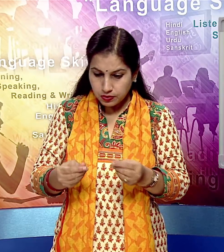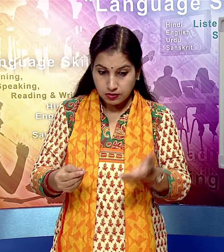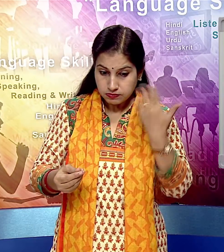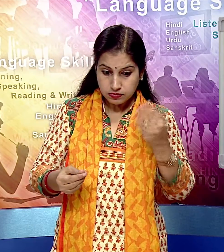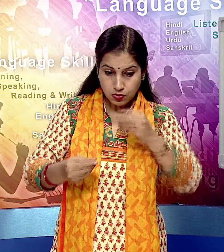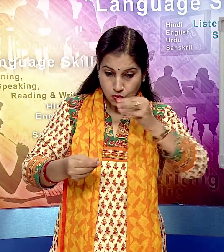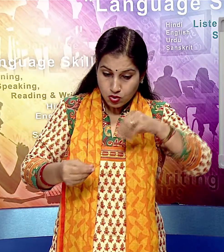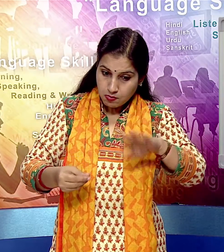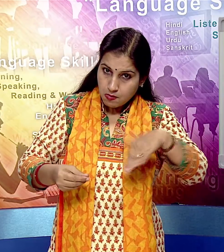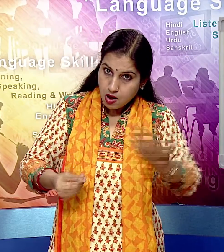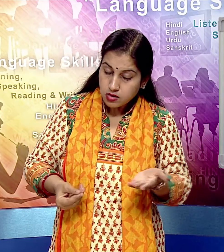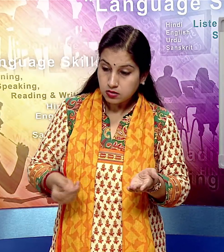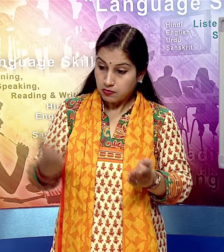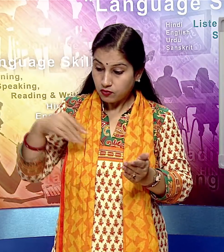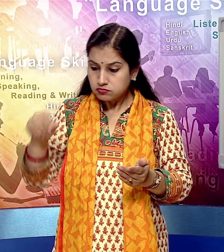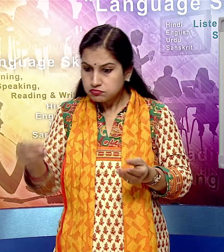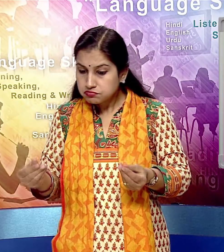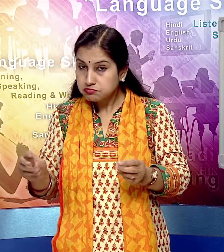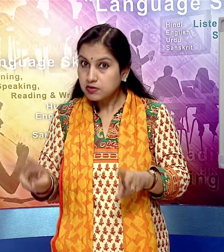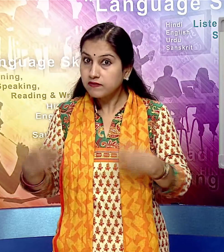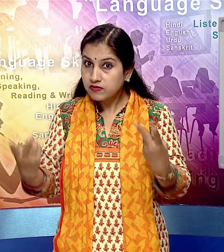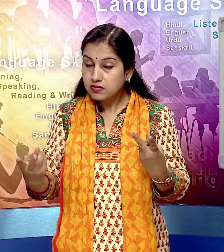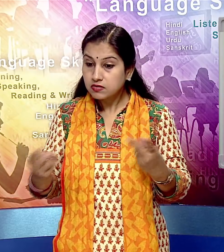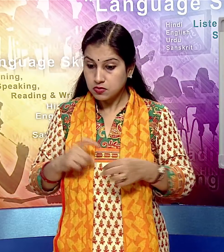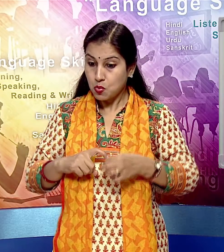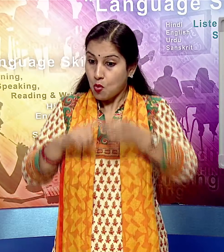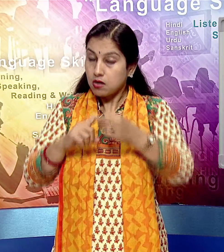and safety of the cooked food.